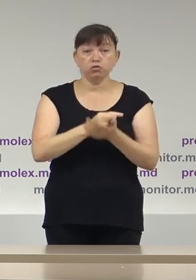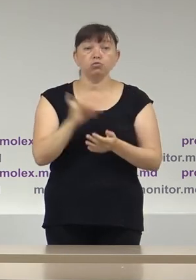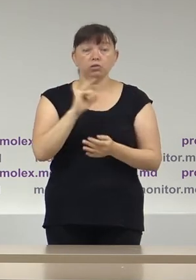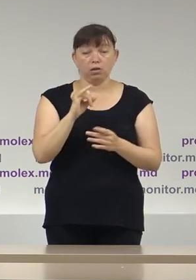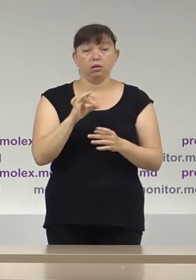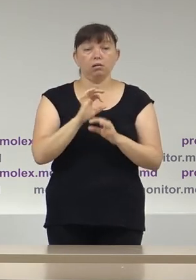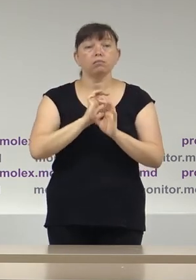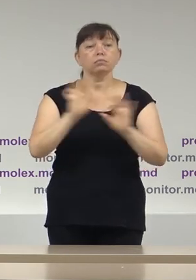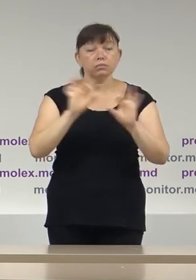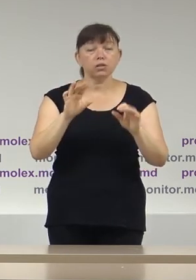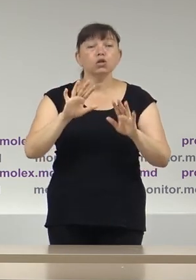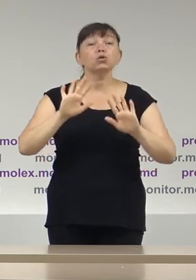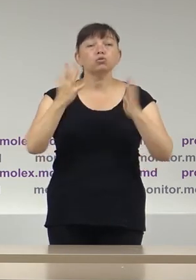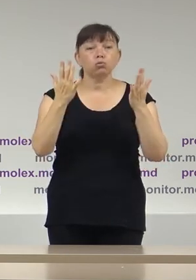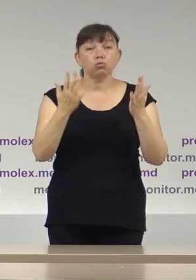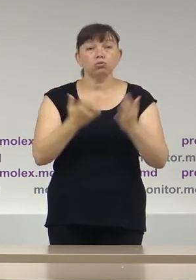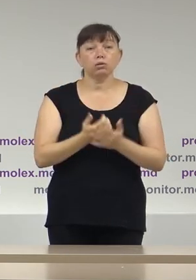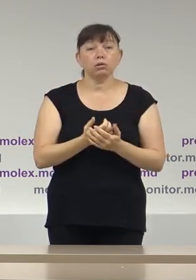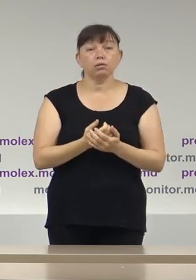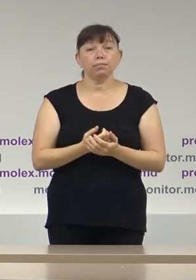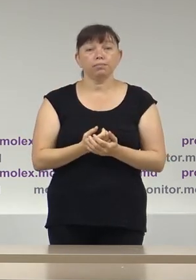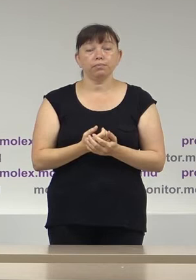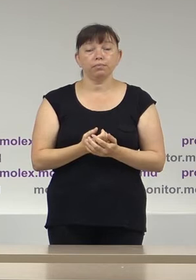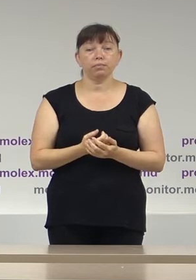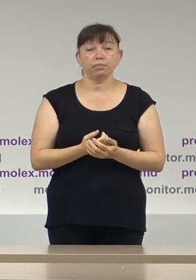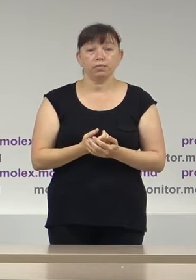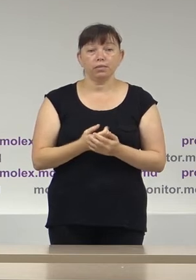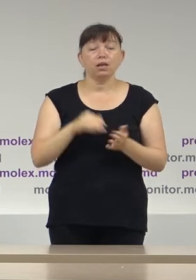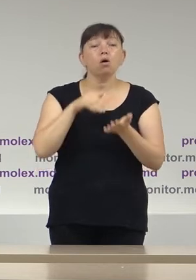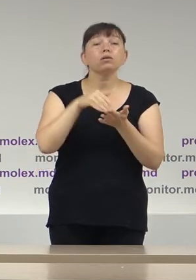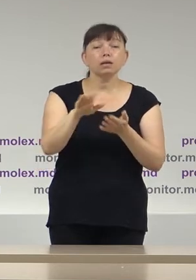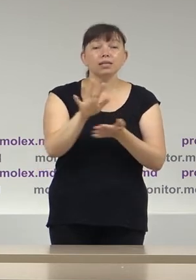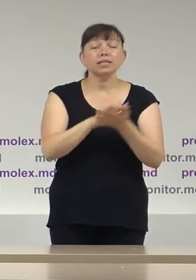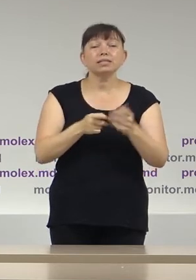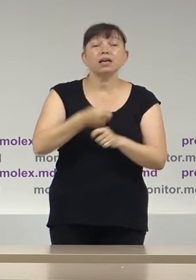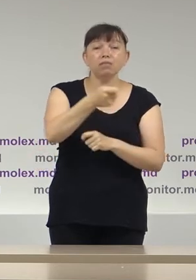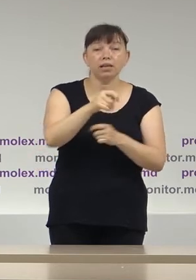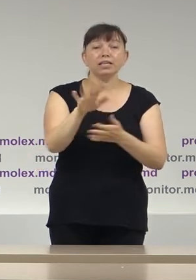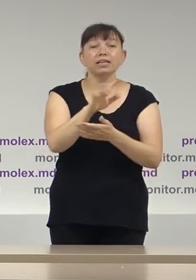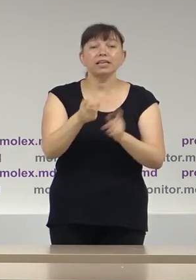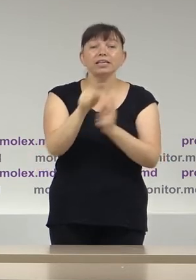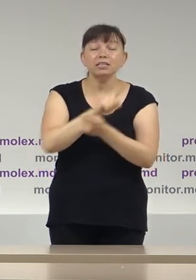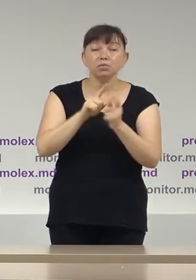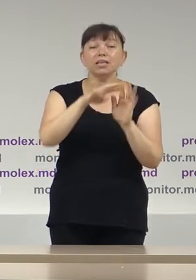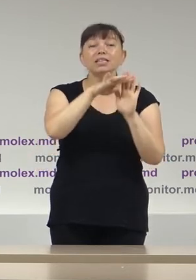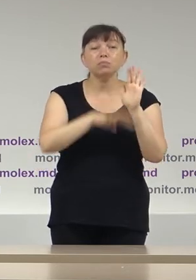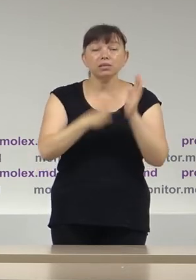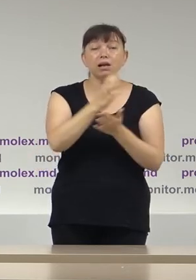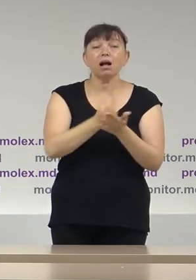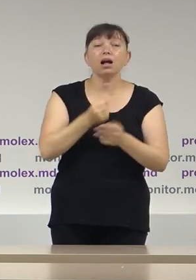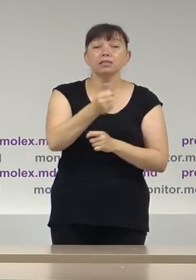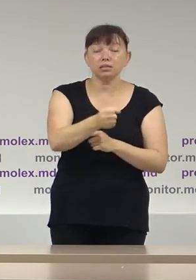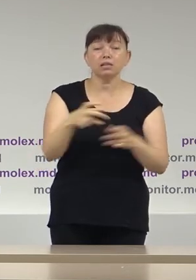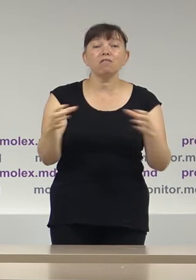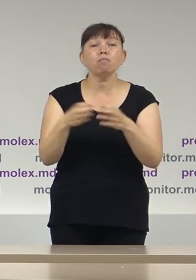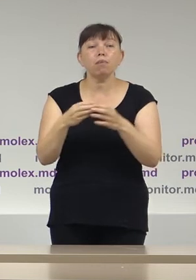line with the law. Nevertheless, we stated in the report, and we also presented the case of rejecting